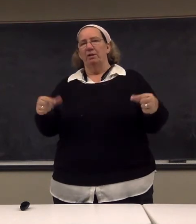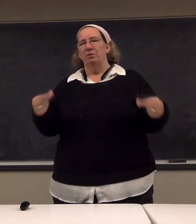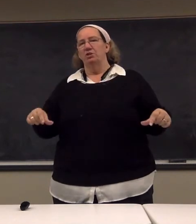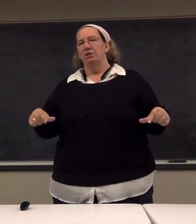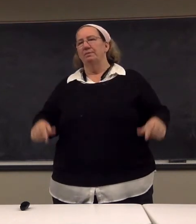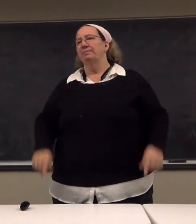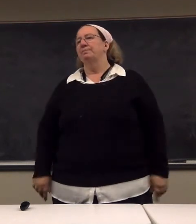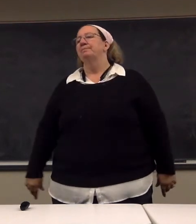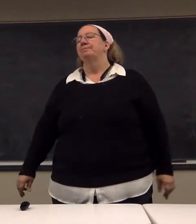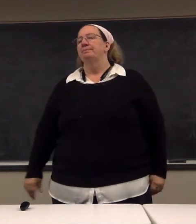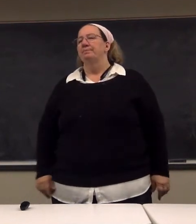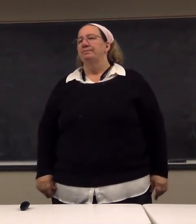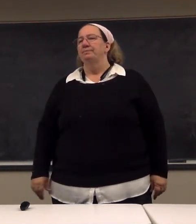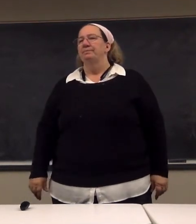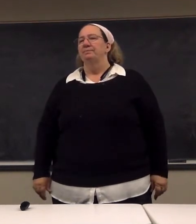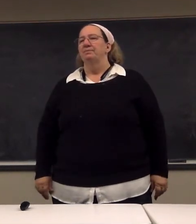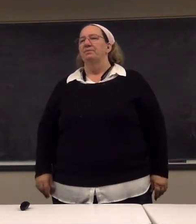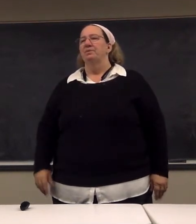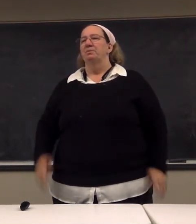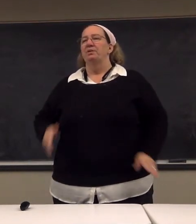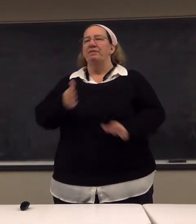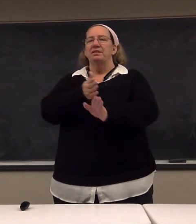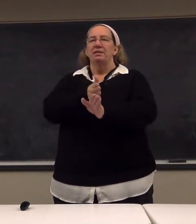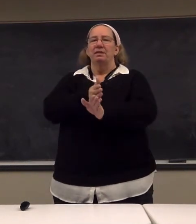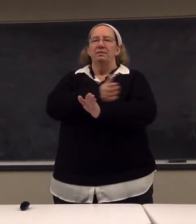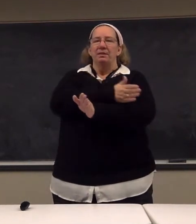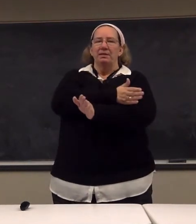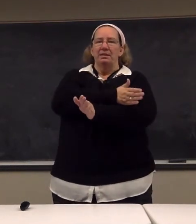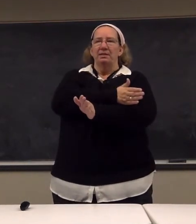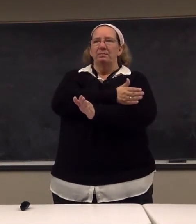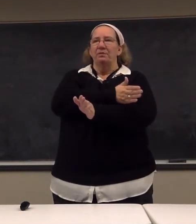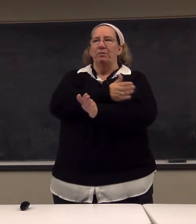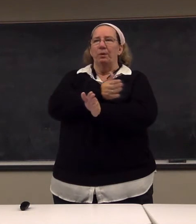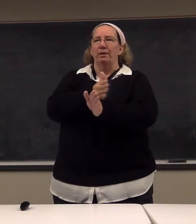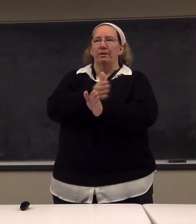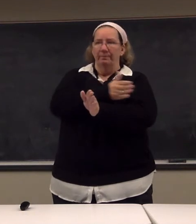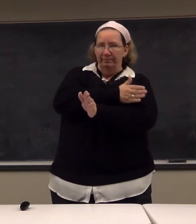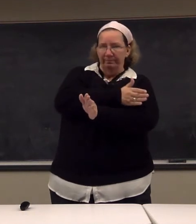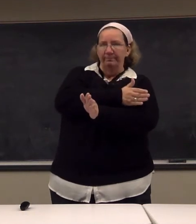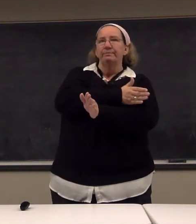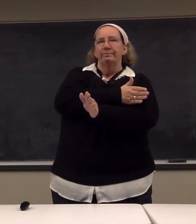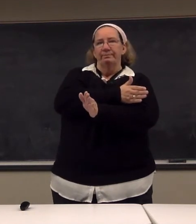language. Previously. Previously means this, before.